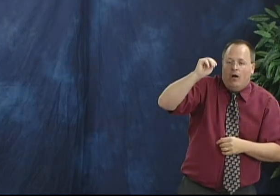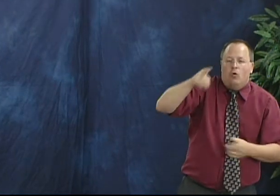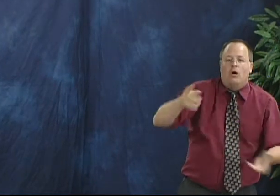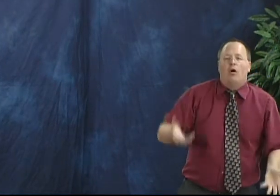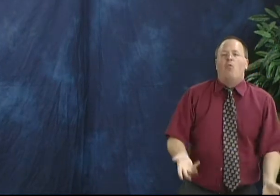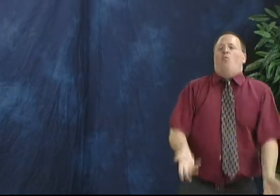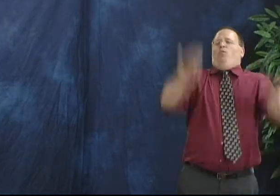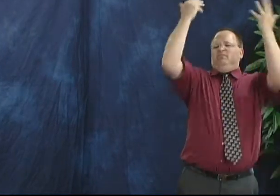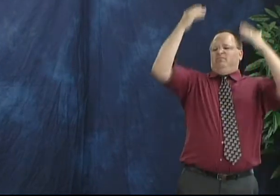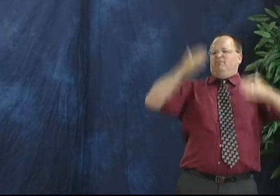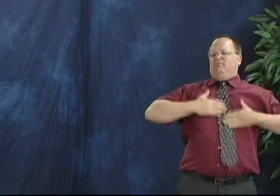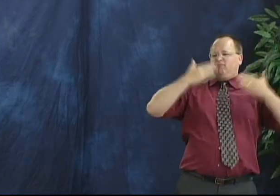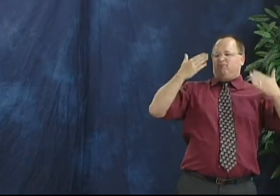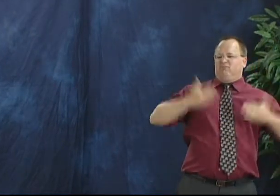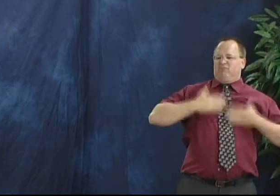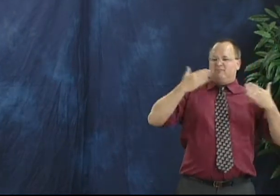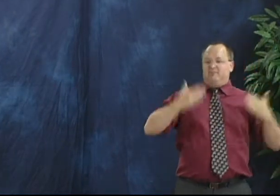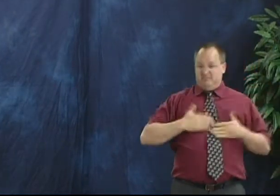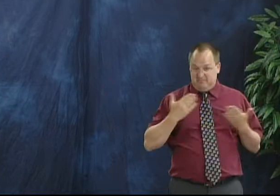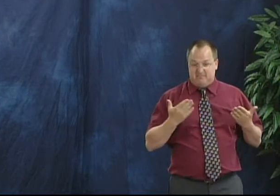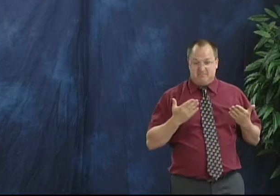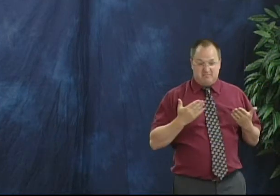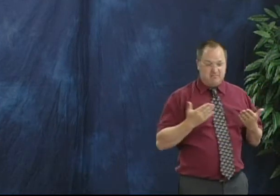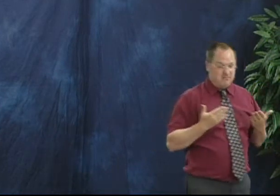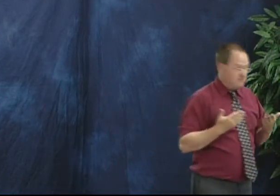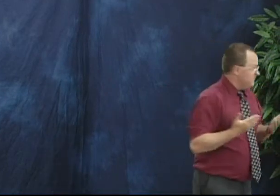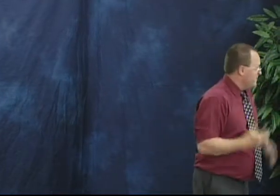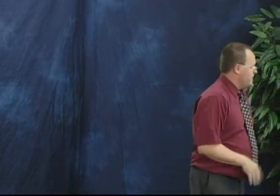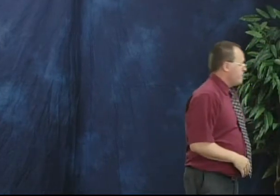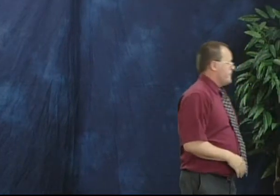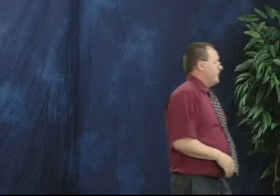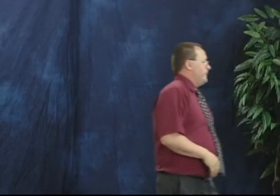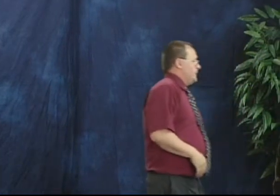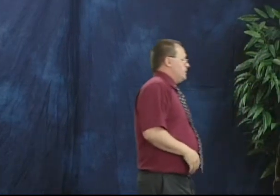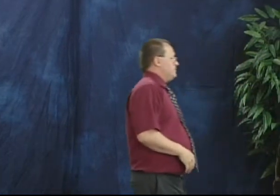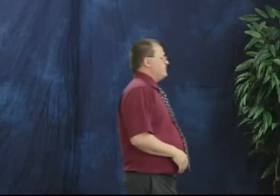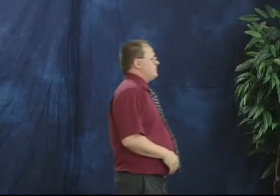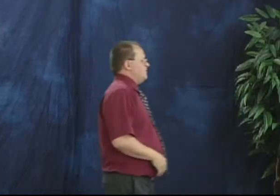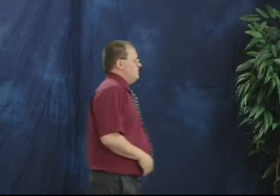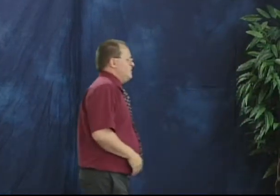the preaching of Christ's crucifixion in the gospel, we are raised up.